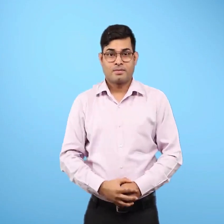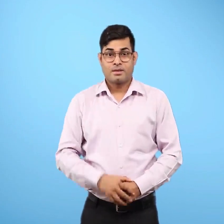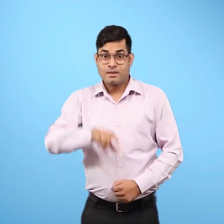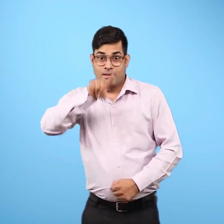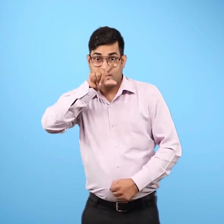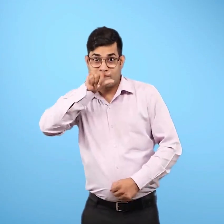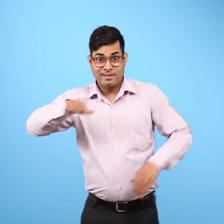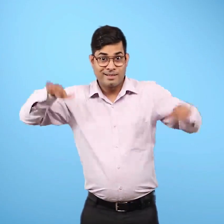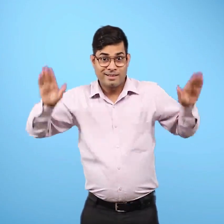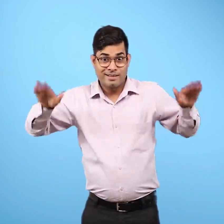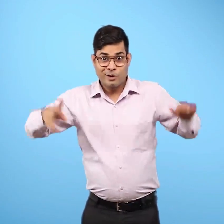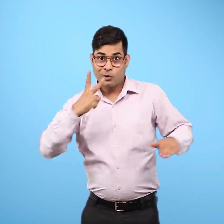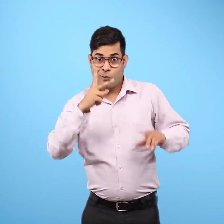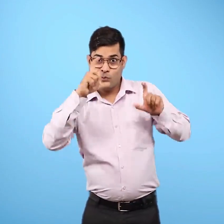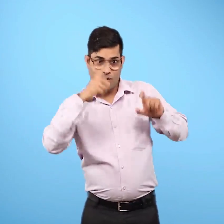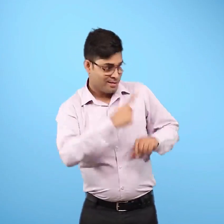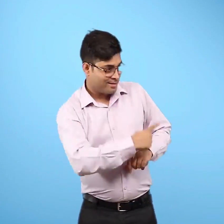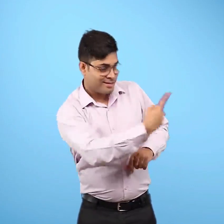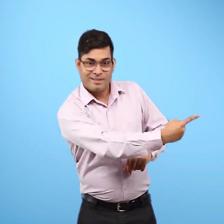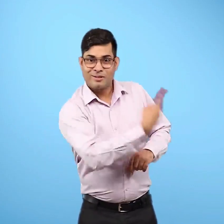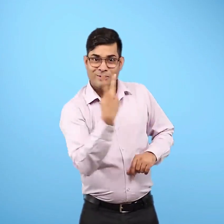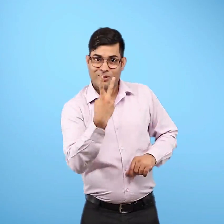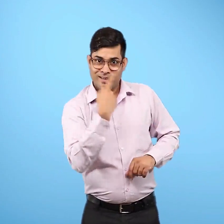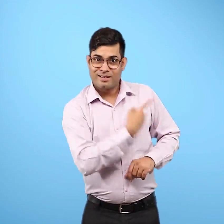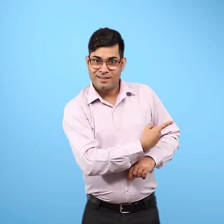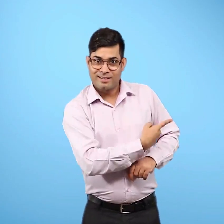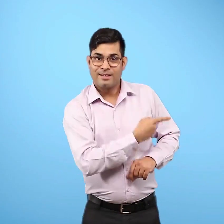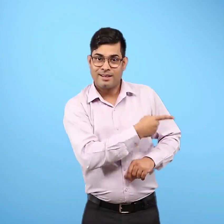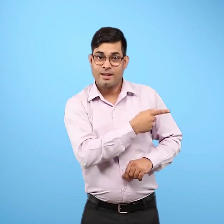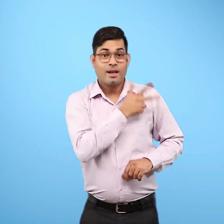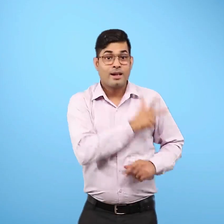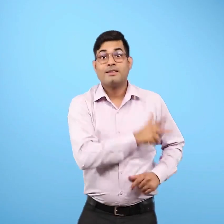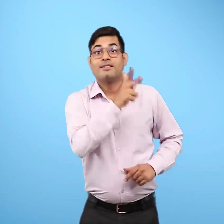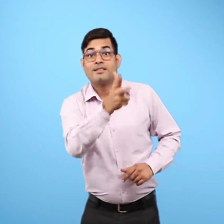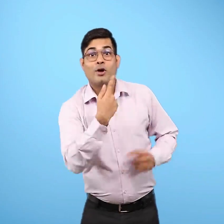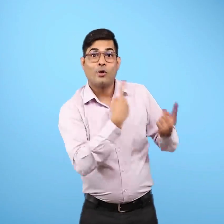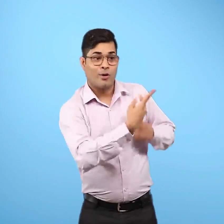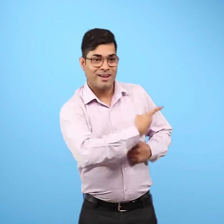A pair of birds is seen at the bottom of the page, asking us something.